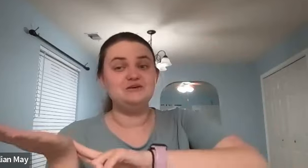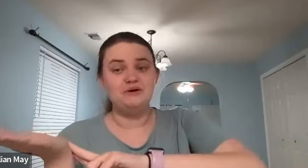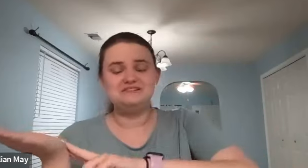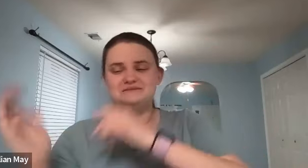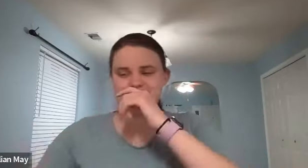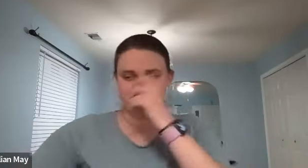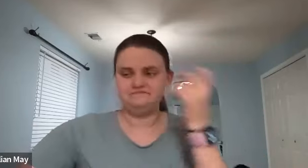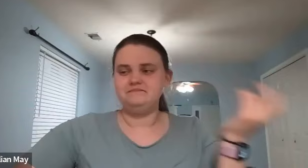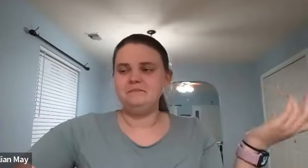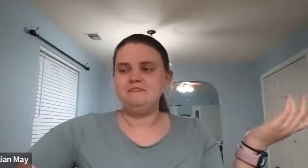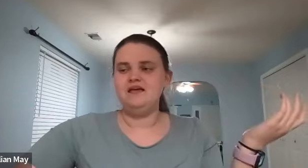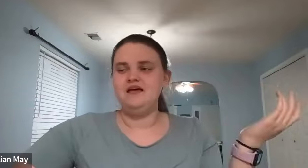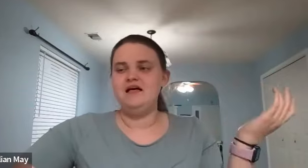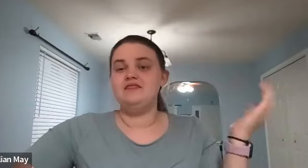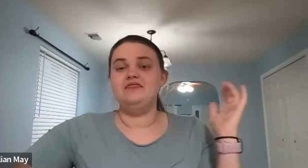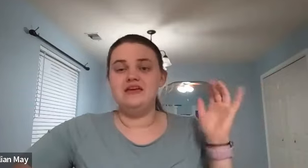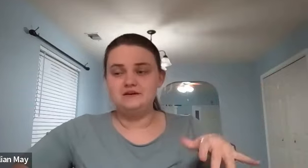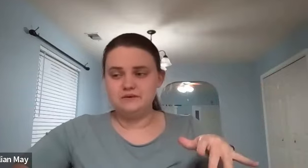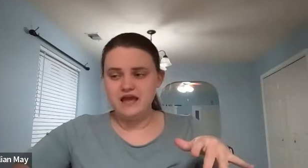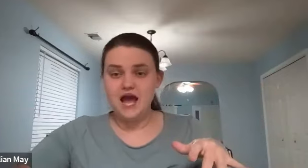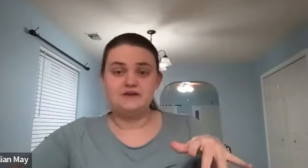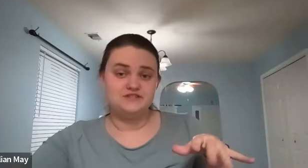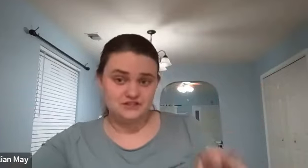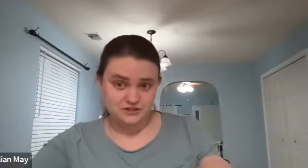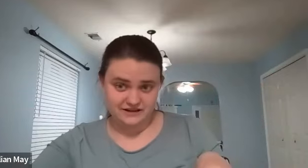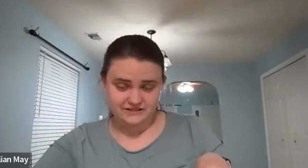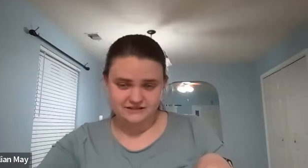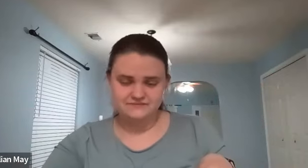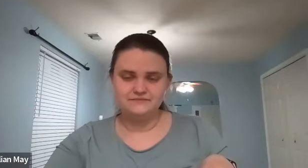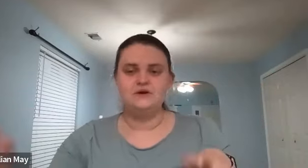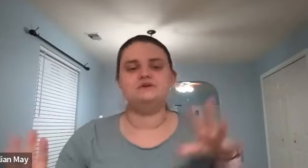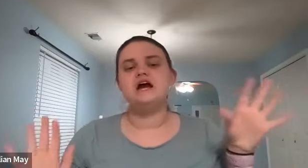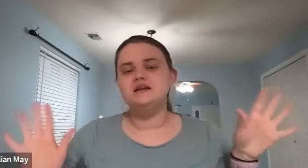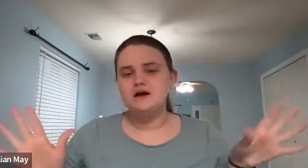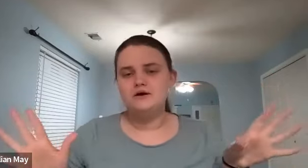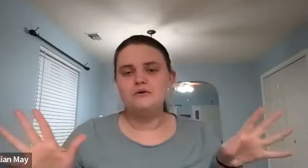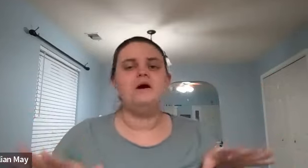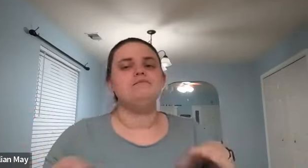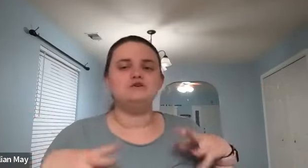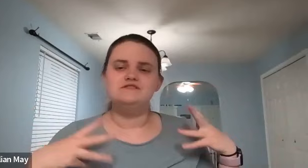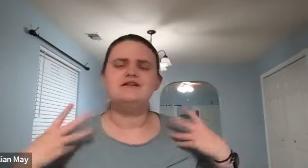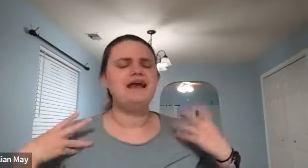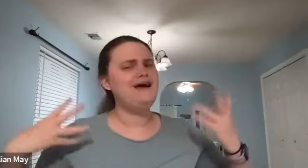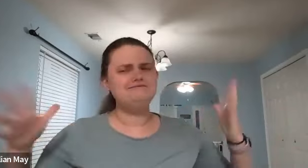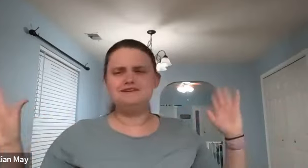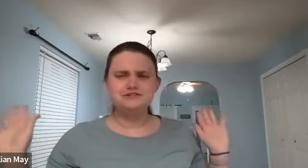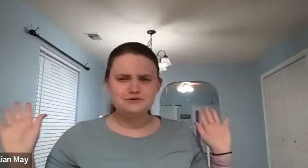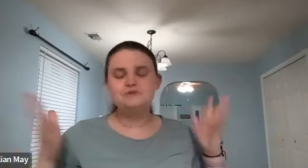taking your pulse. Then we have student, which I know most of you are like, I finished school, but